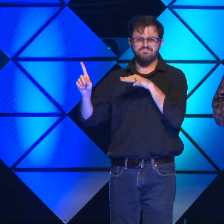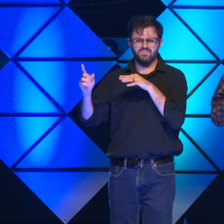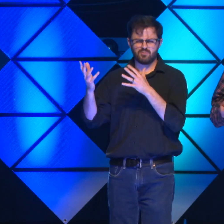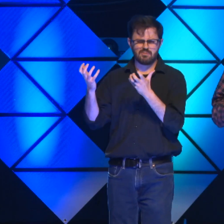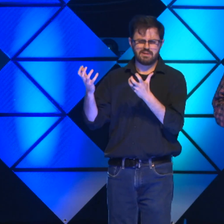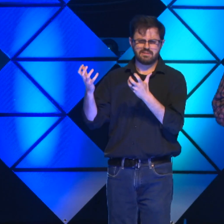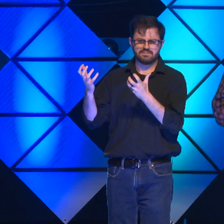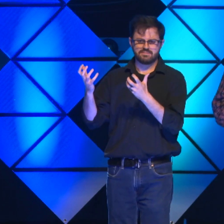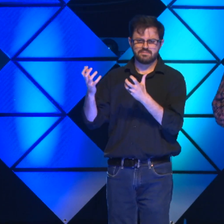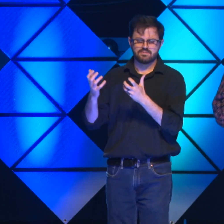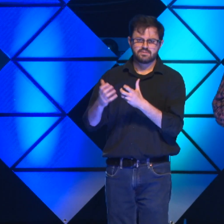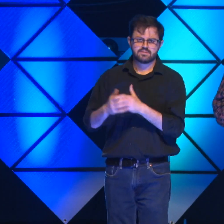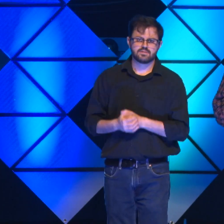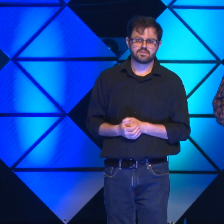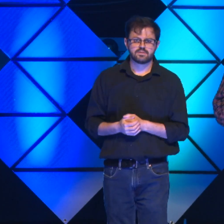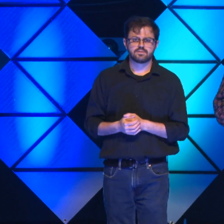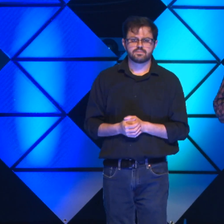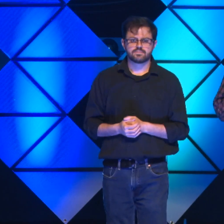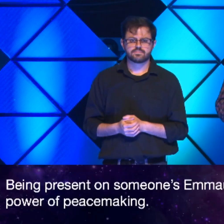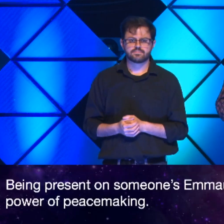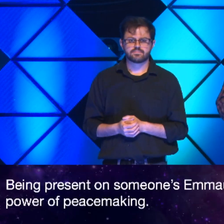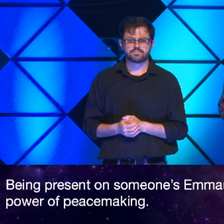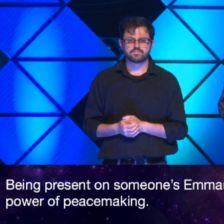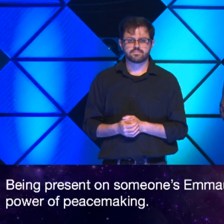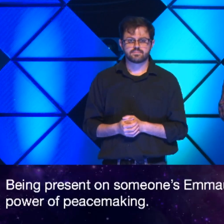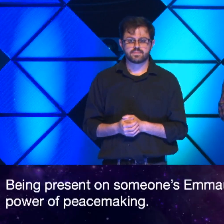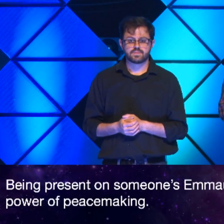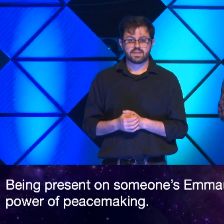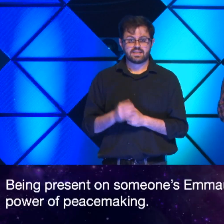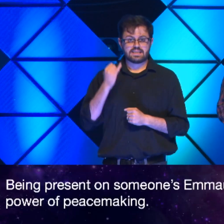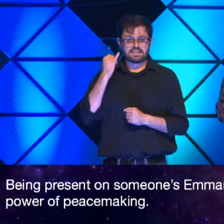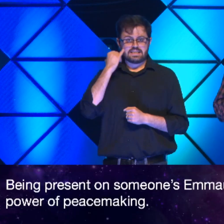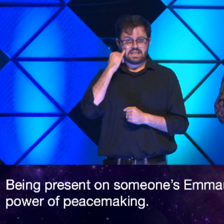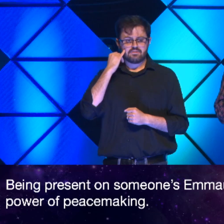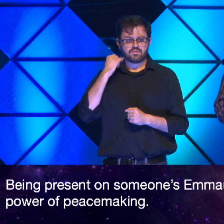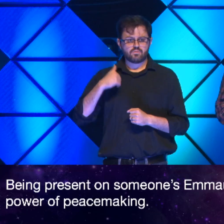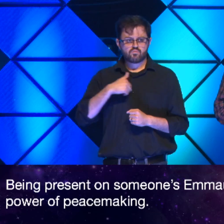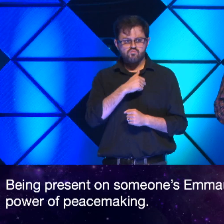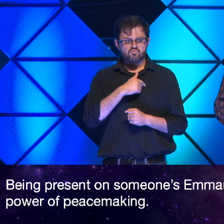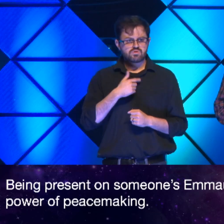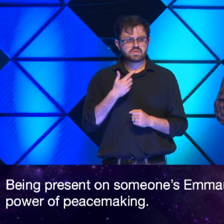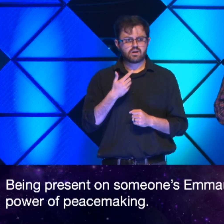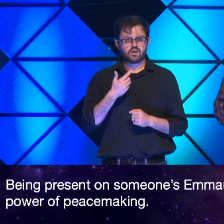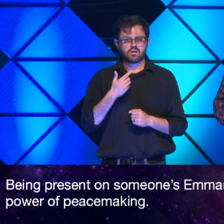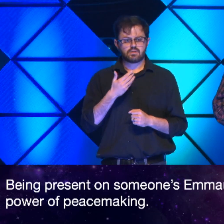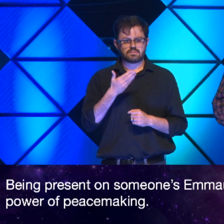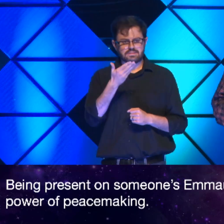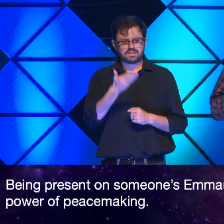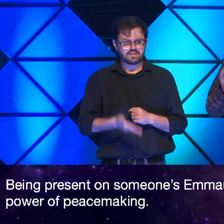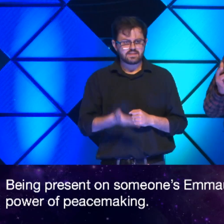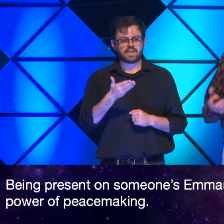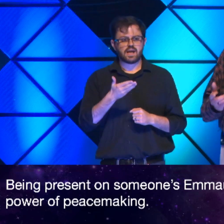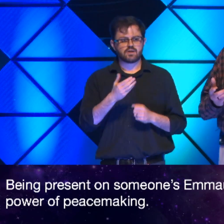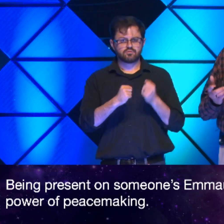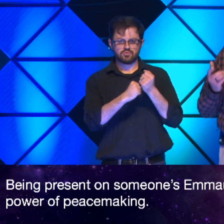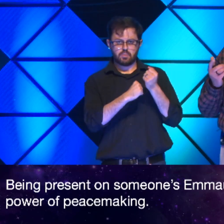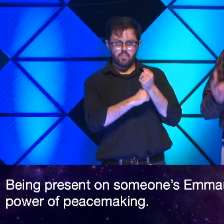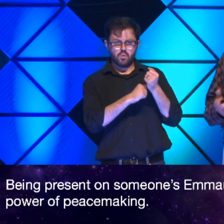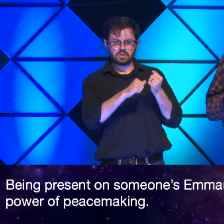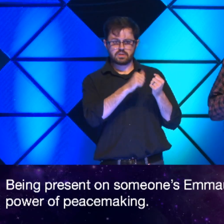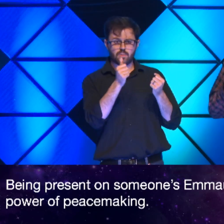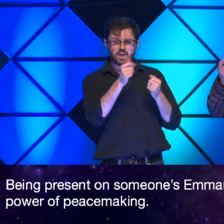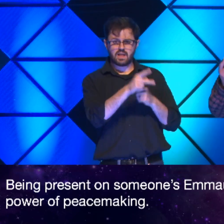to escape. And being present on someone's Emmaus road is the